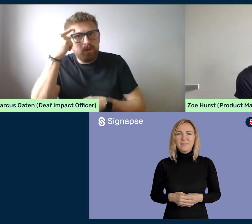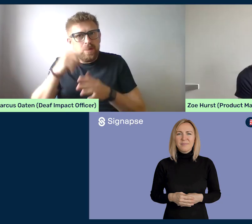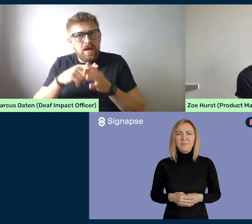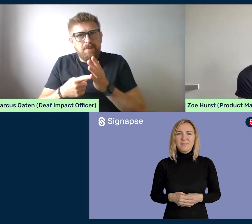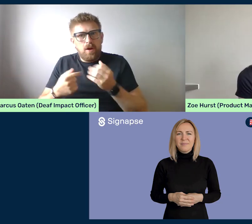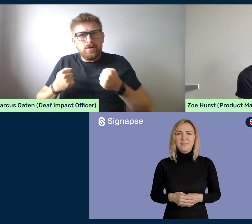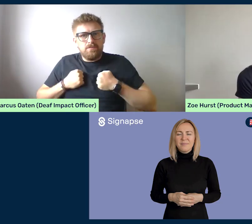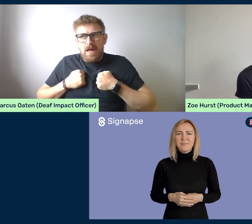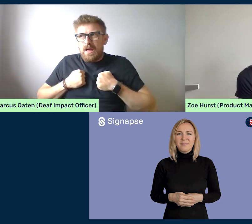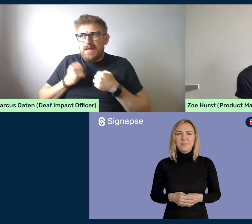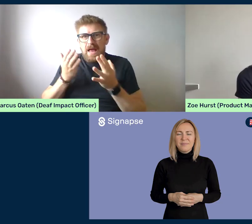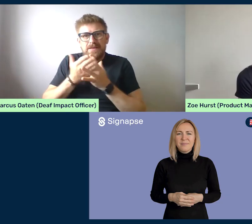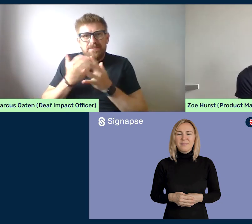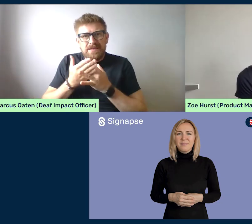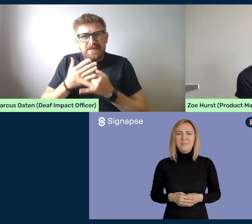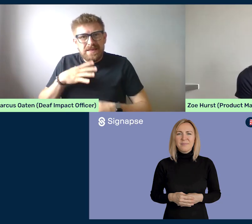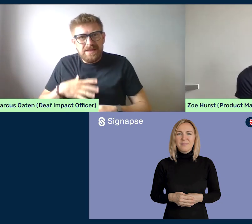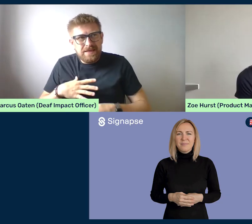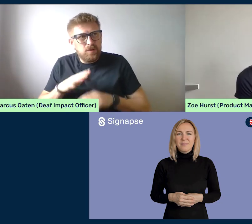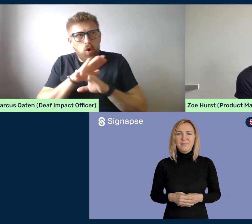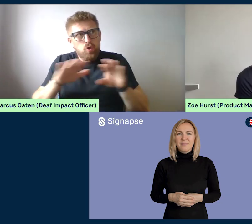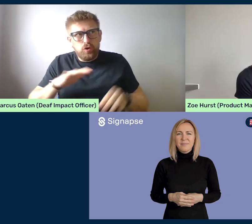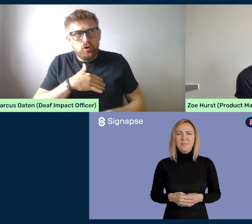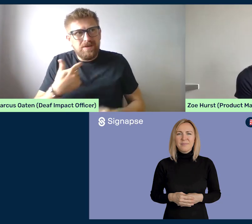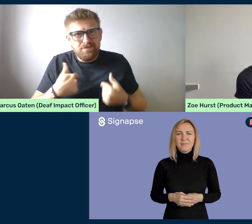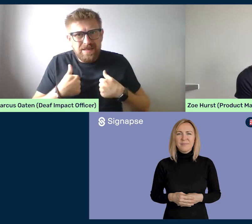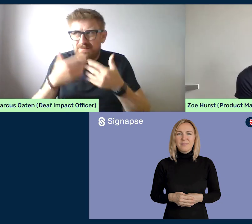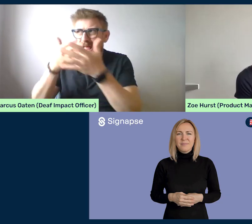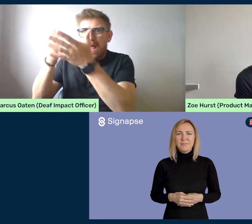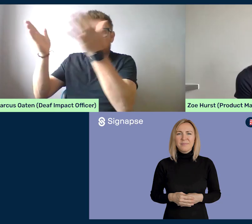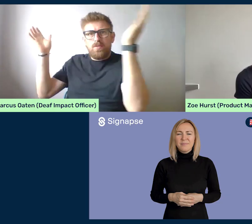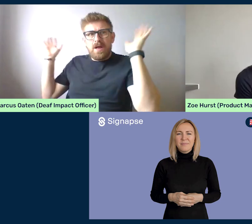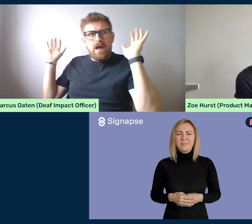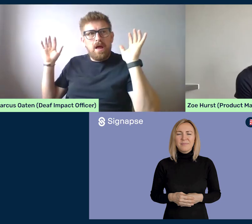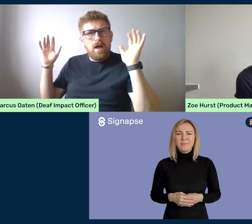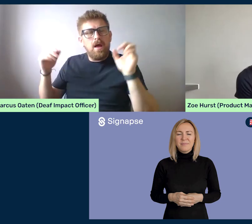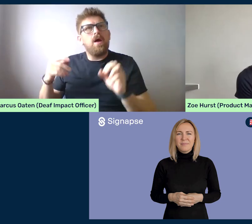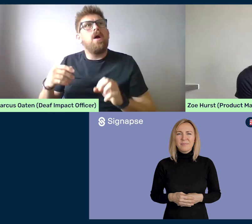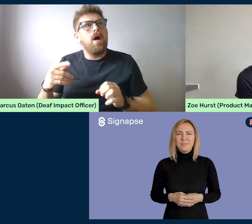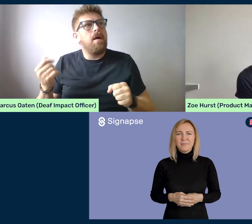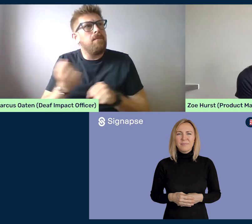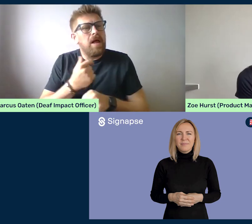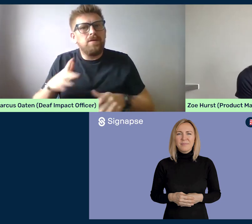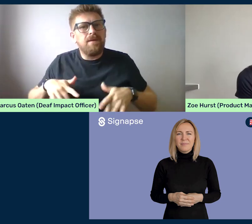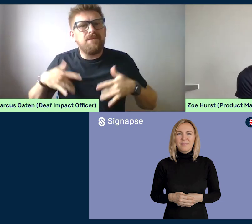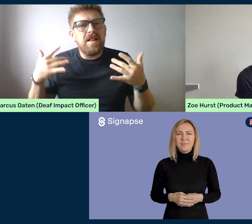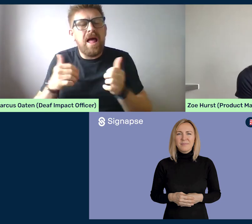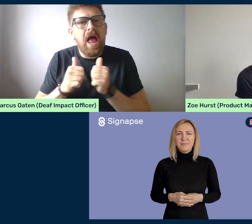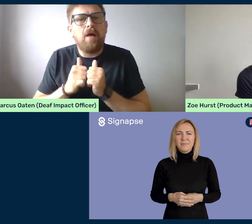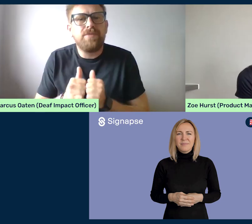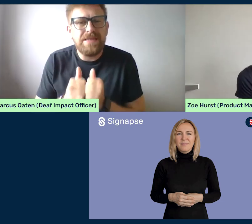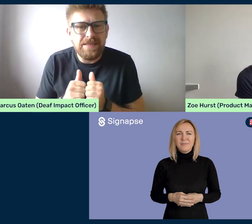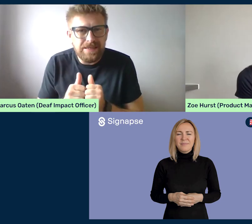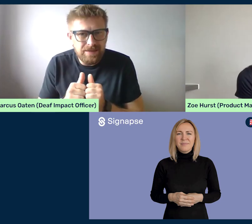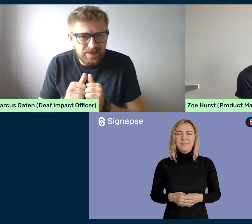me. It means they've thought about my accessibility needs, mm. not just, and there's not just me